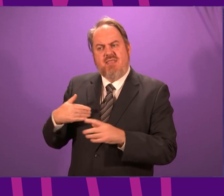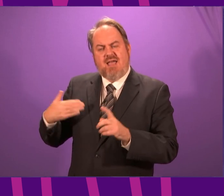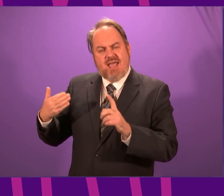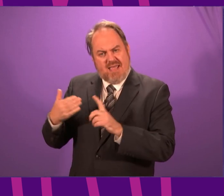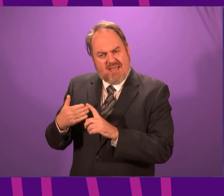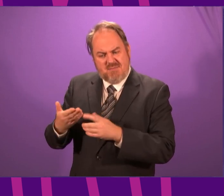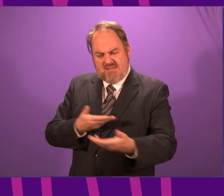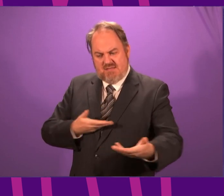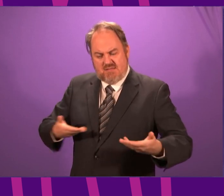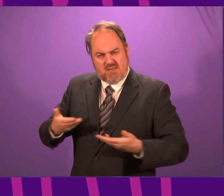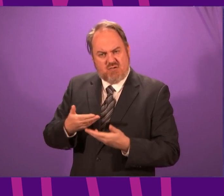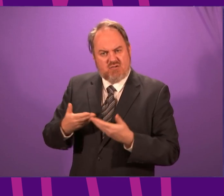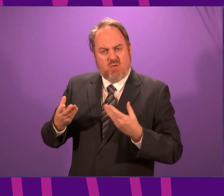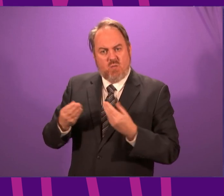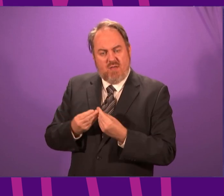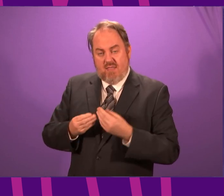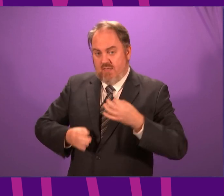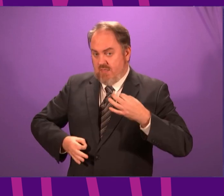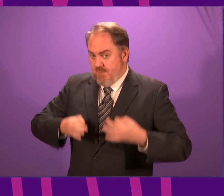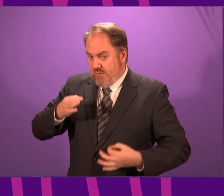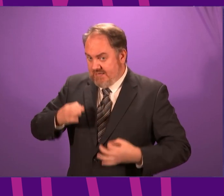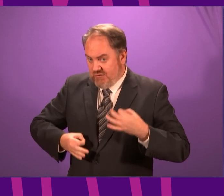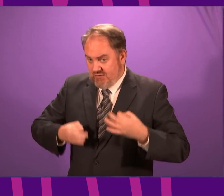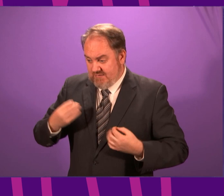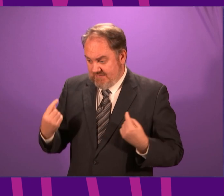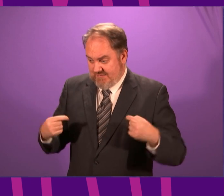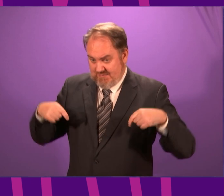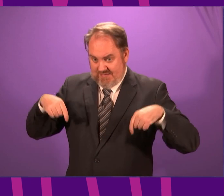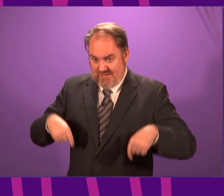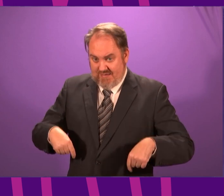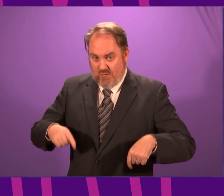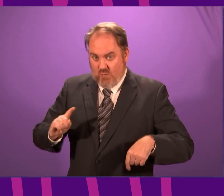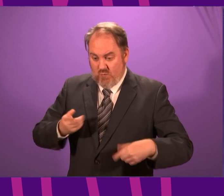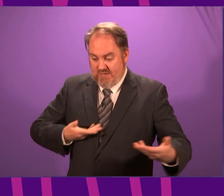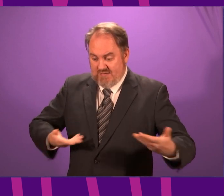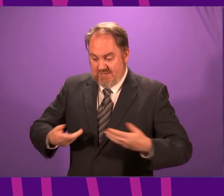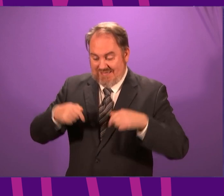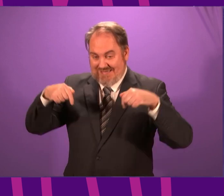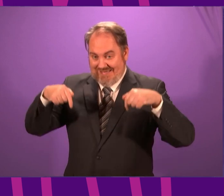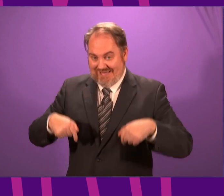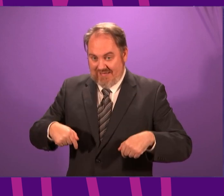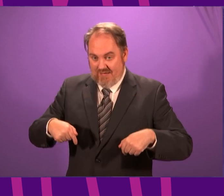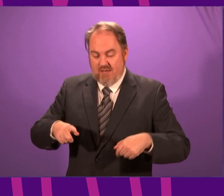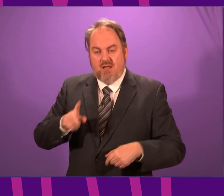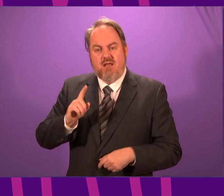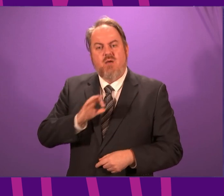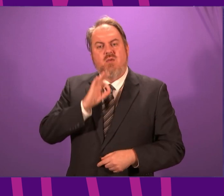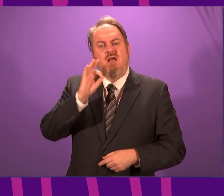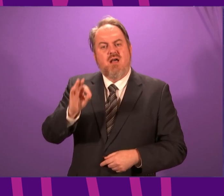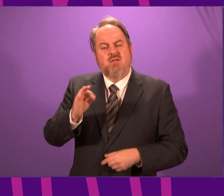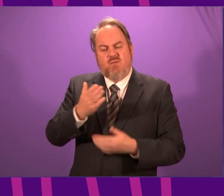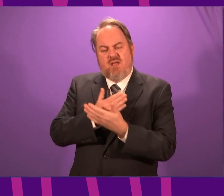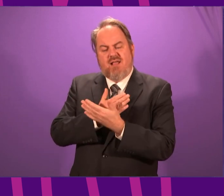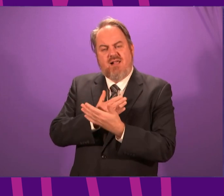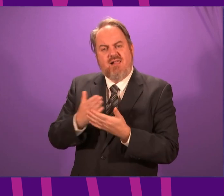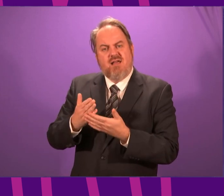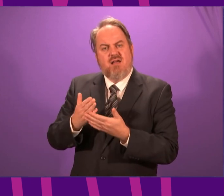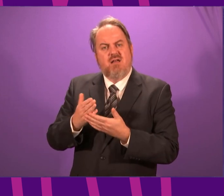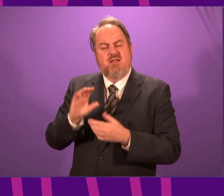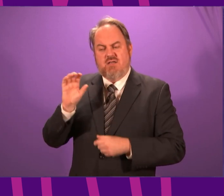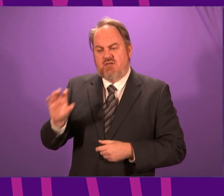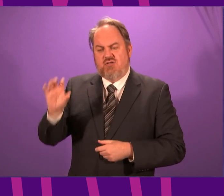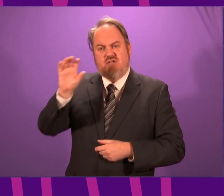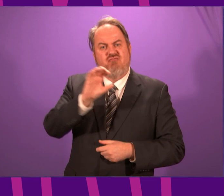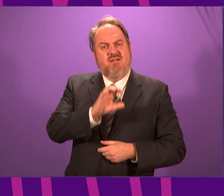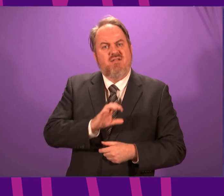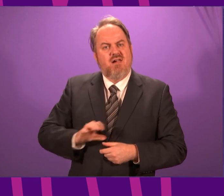So at the end of the day, what matters is what is said in this chamber. Can I also make a plea for geographical guidance? In constituencies